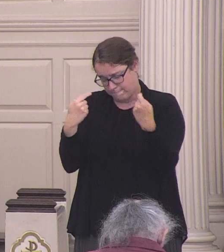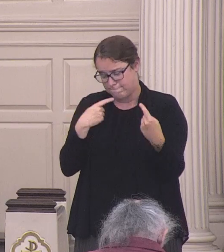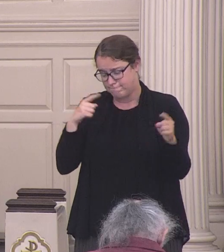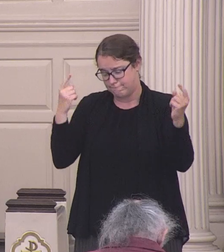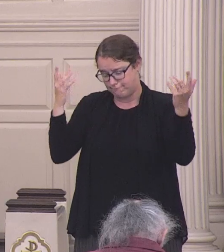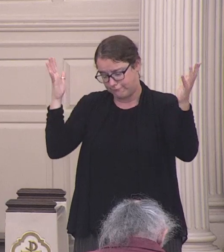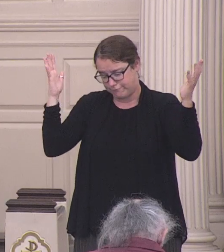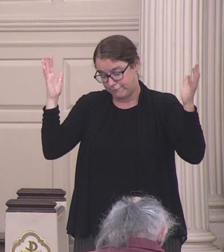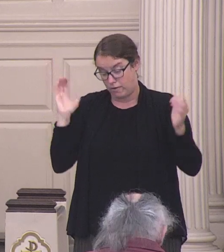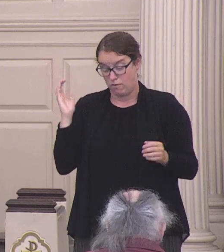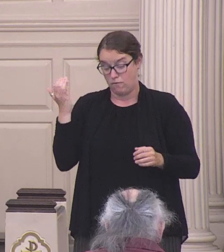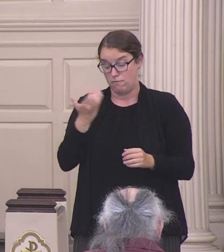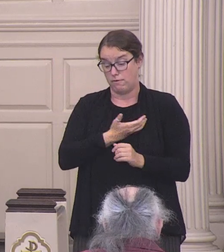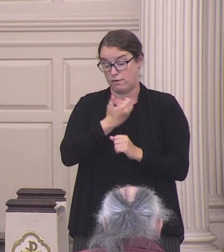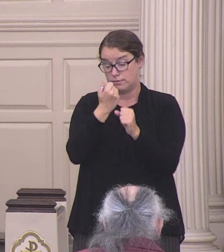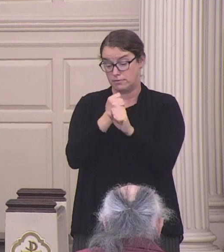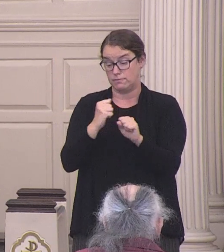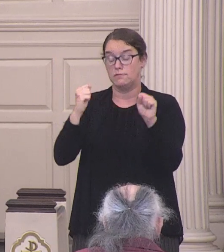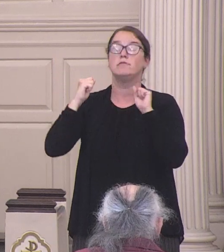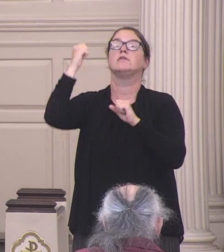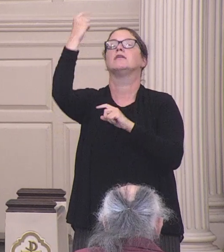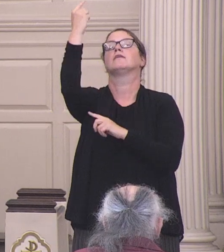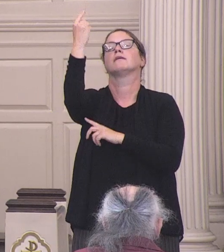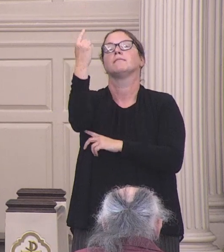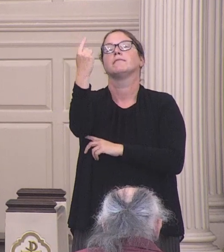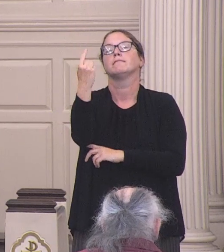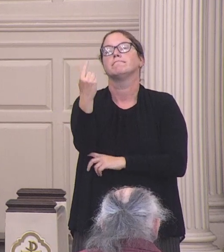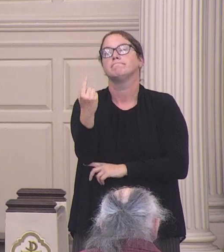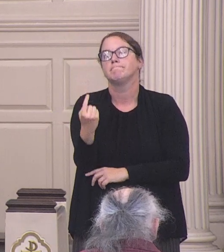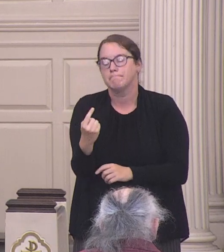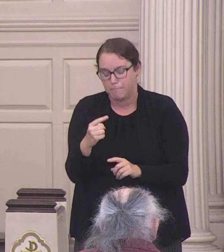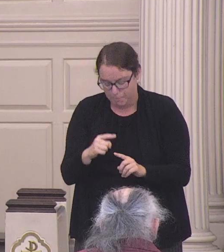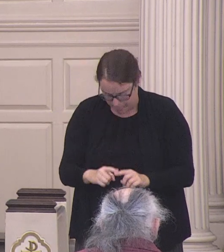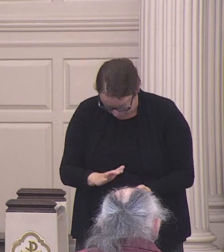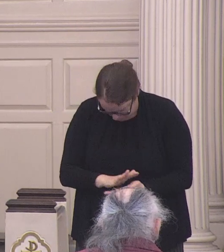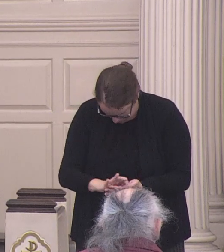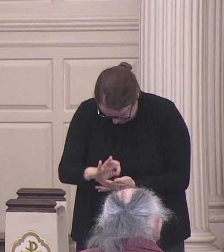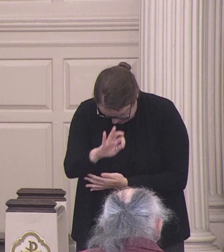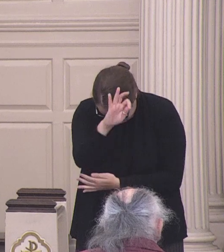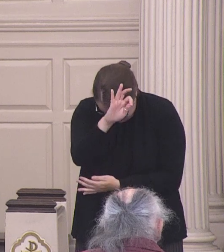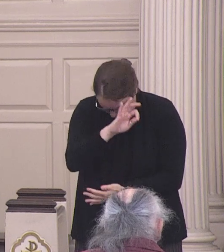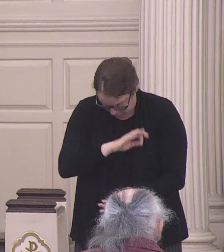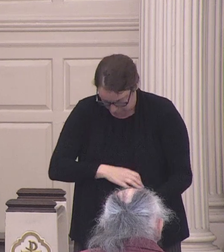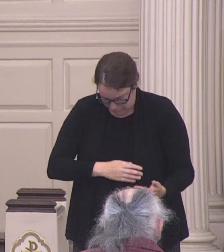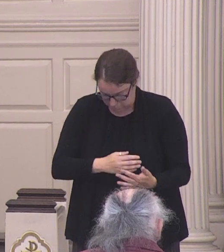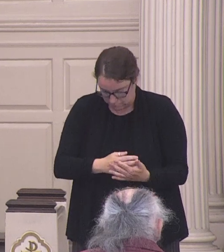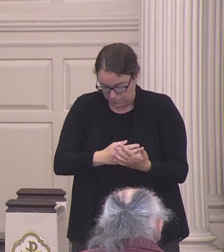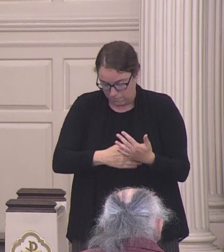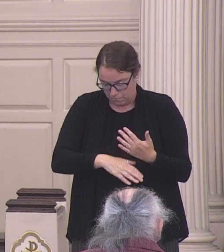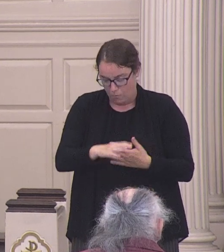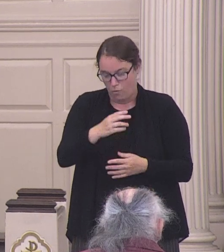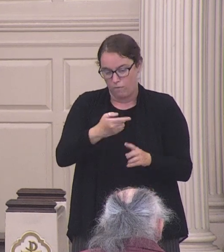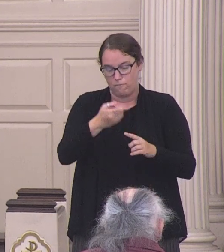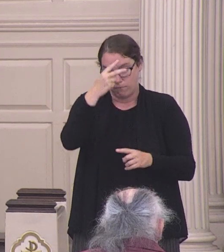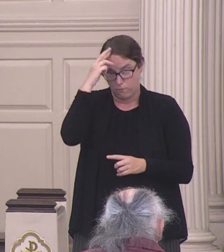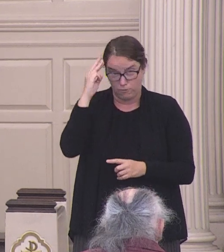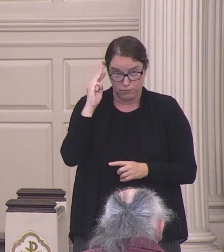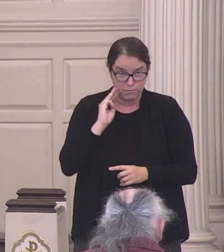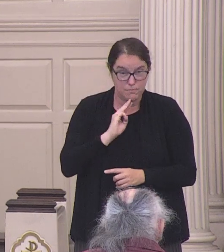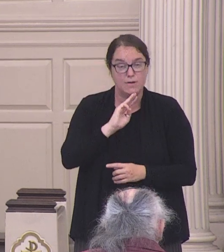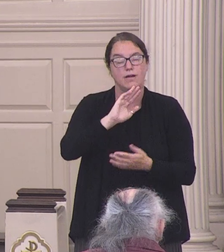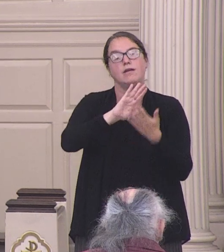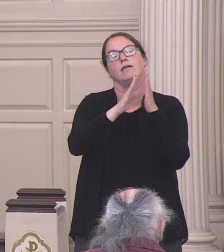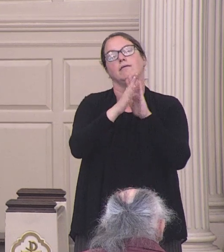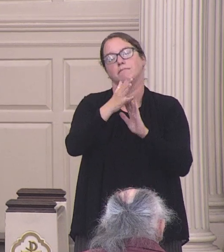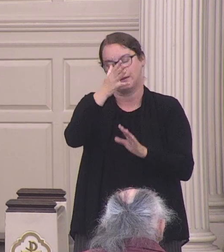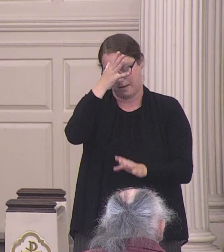our salvation. He came down from heaven, and by the Holy Spirit was incarnate of the Virgin Mary and